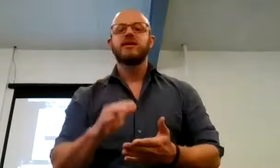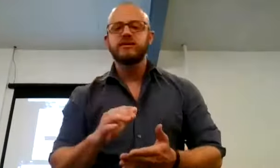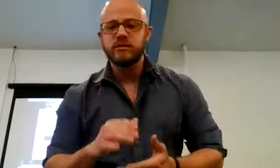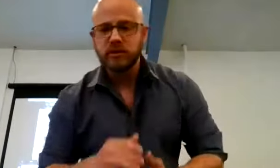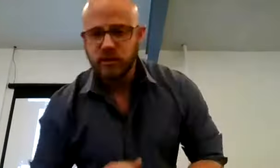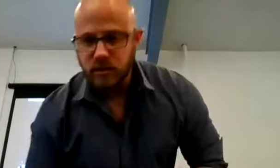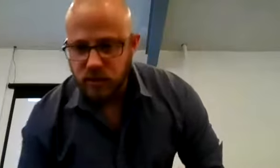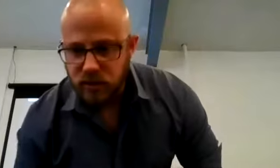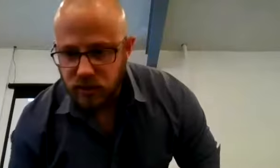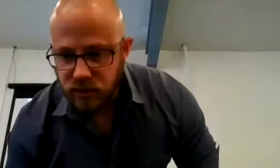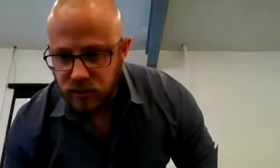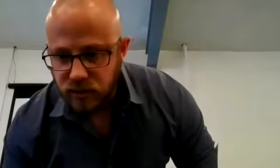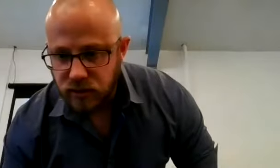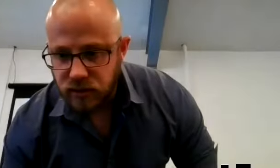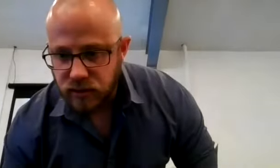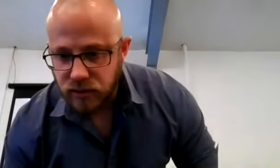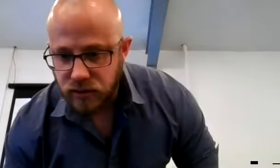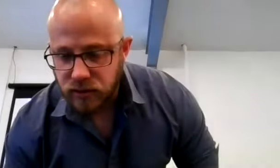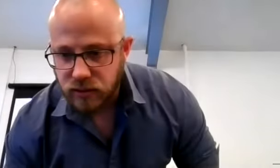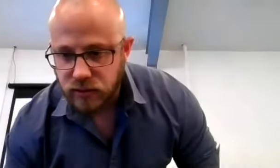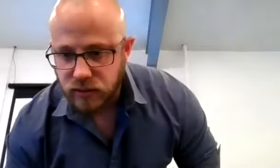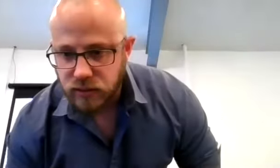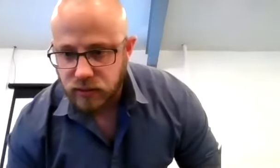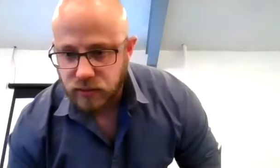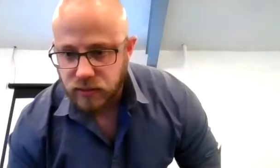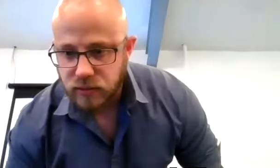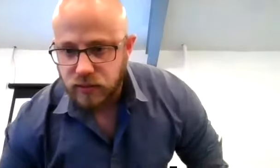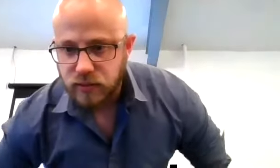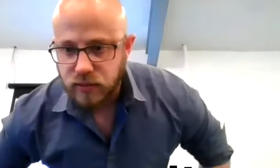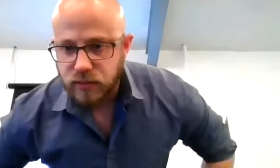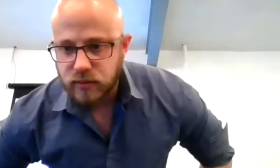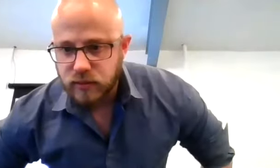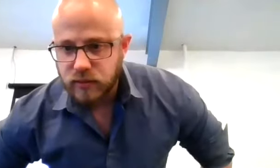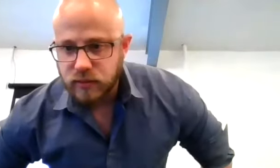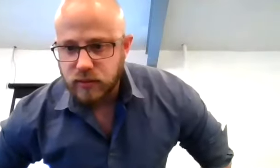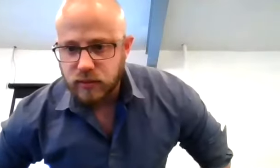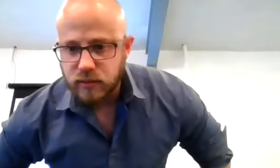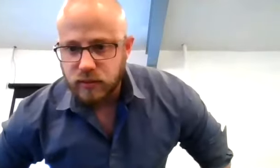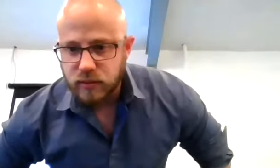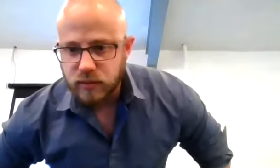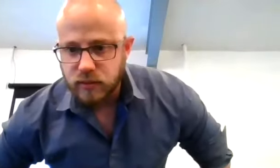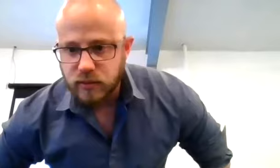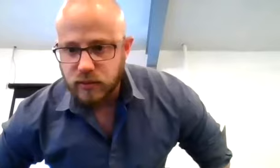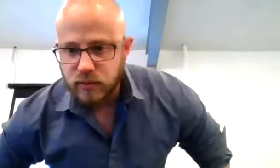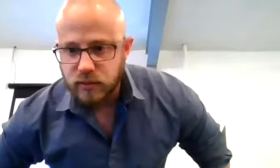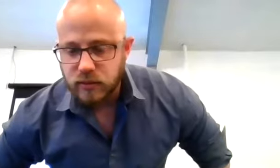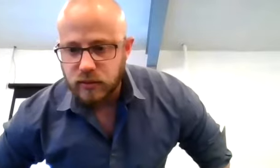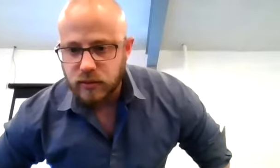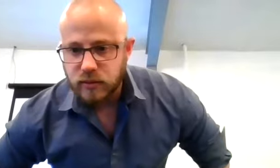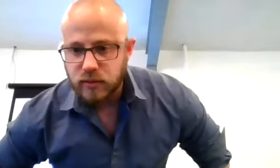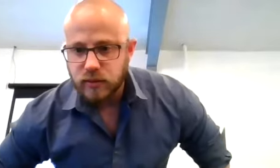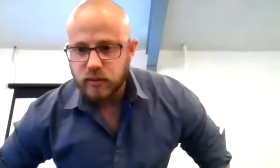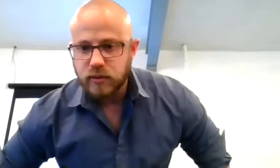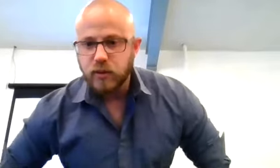LSE. Some other type of signing, LSE. It's not called